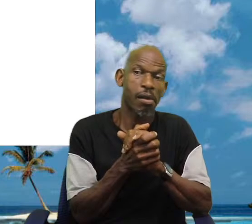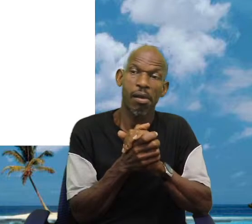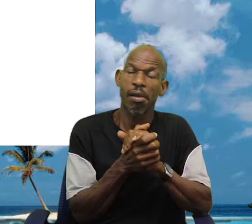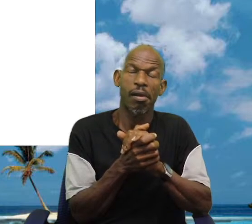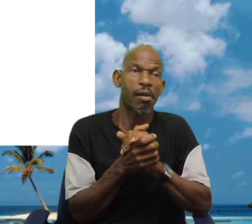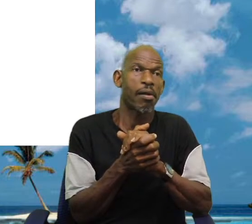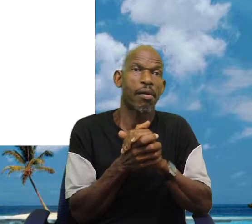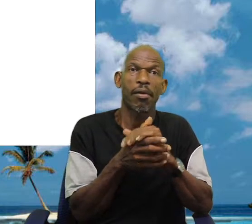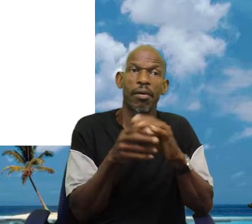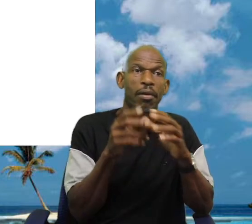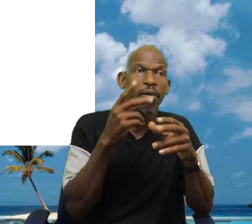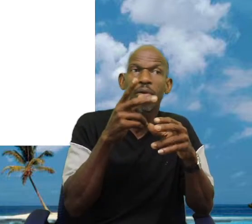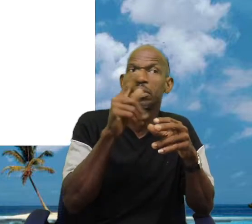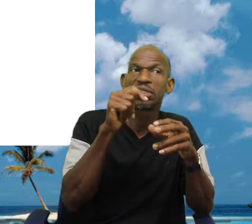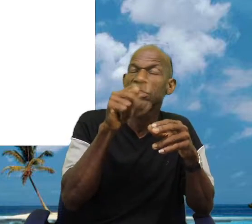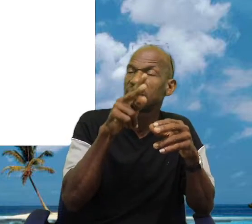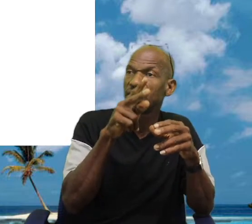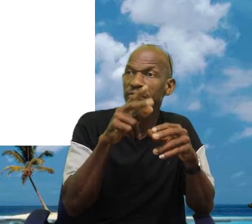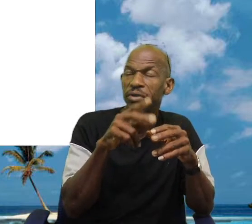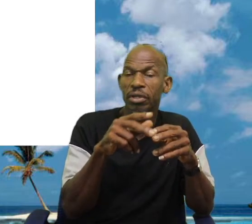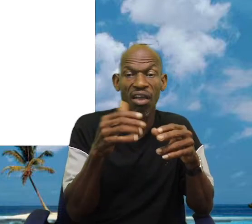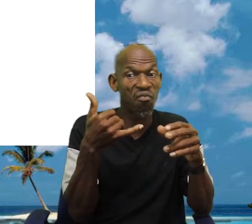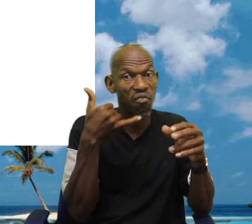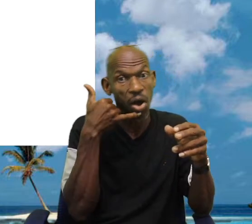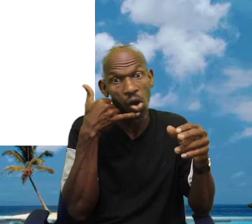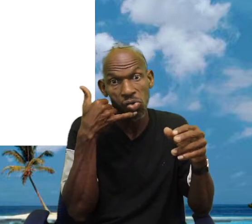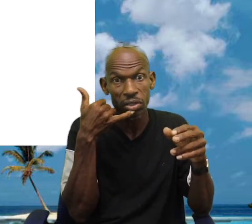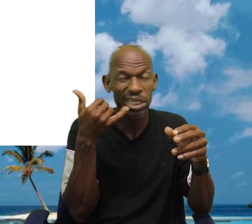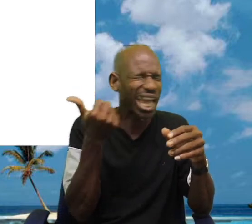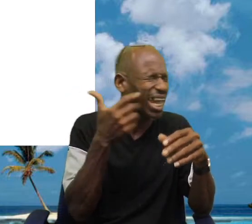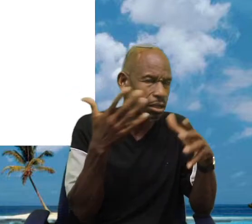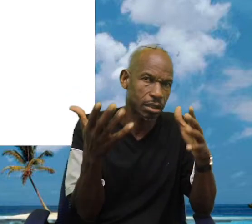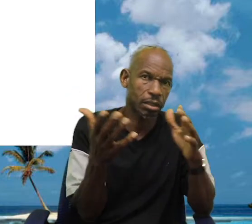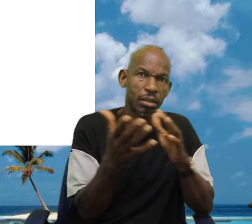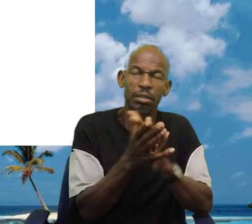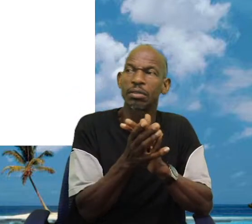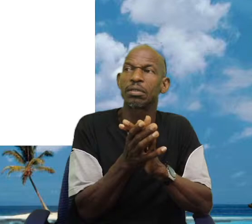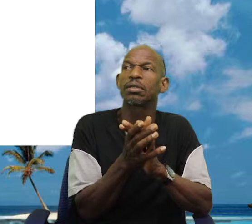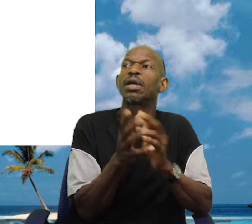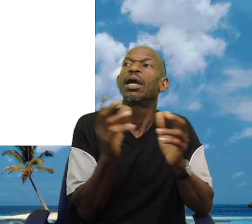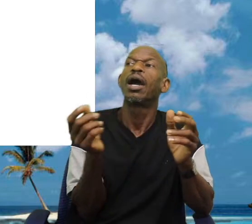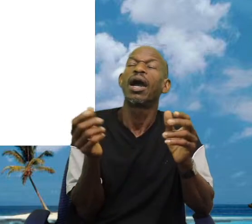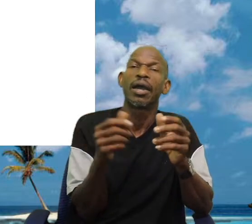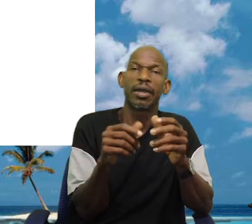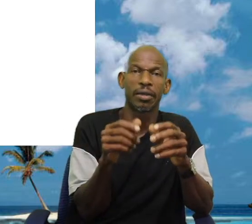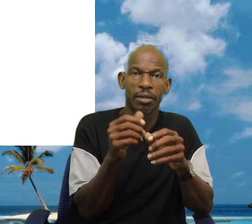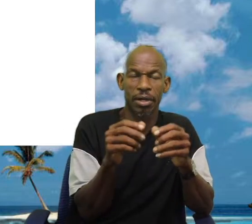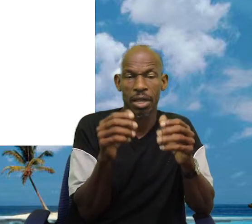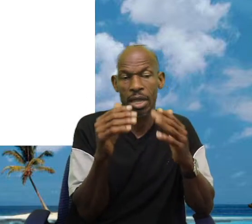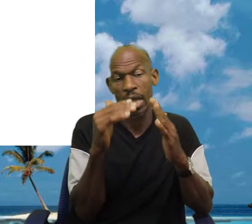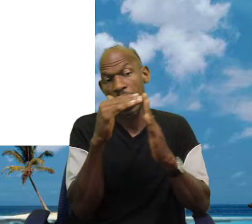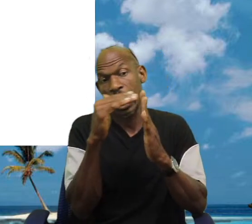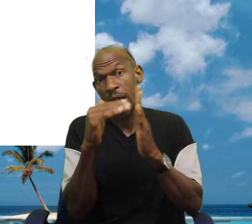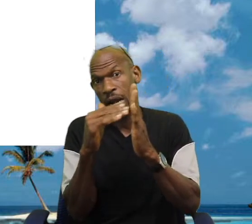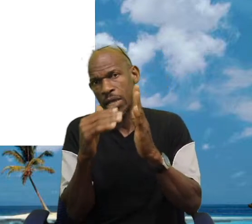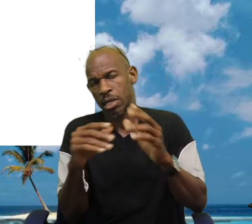television or whatever. But with that noun, I want you to try and find at least 5